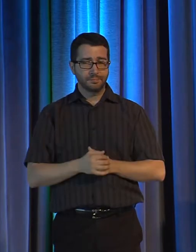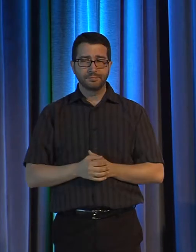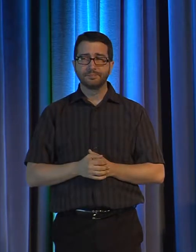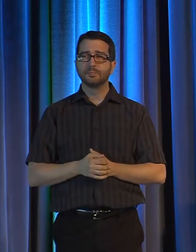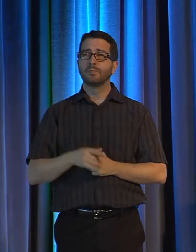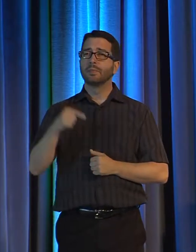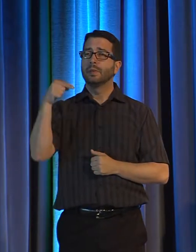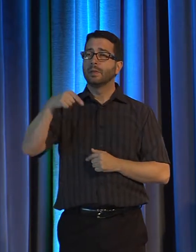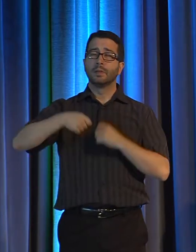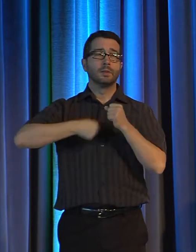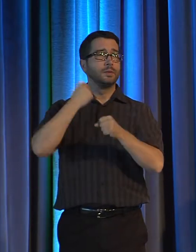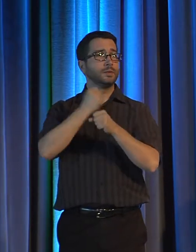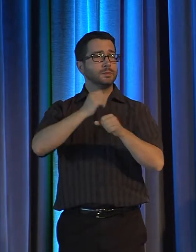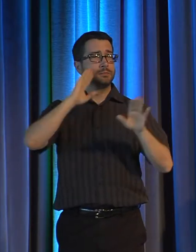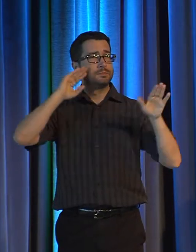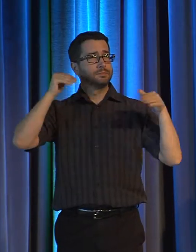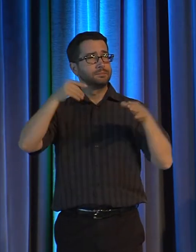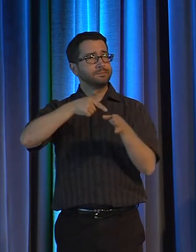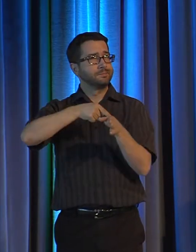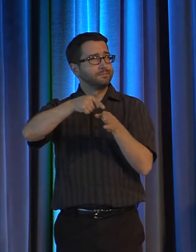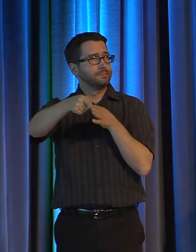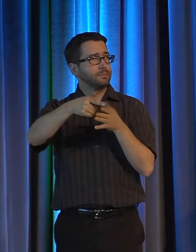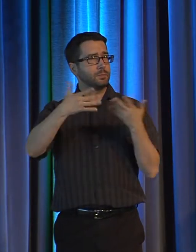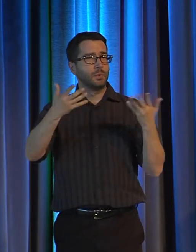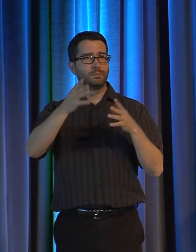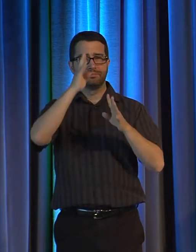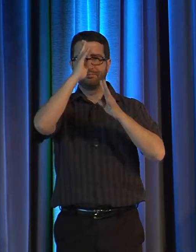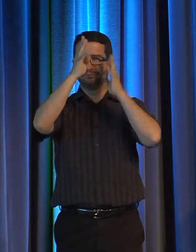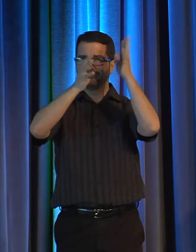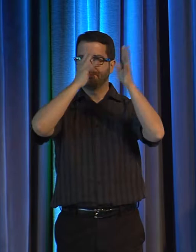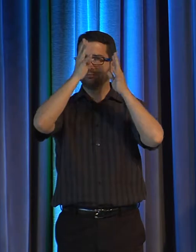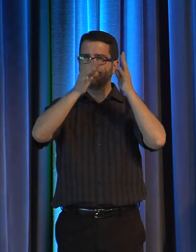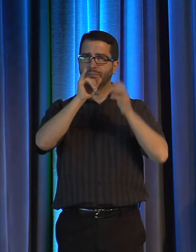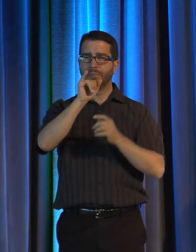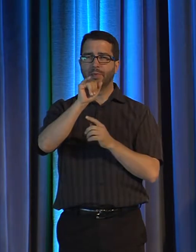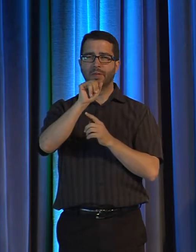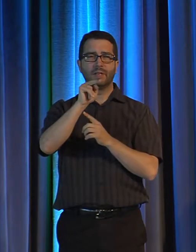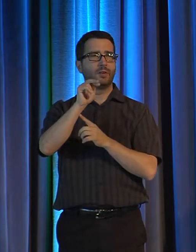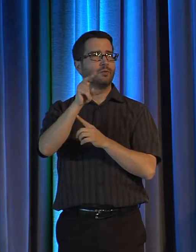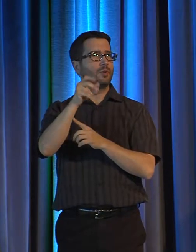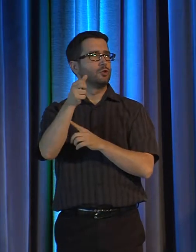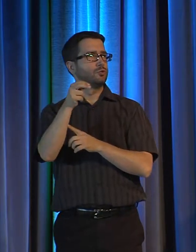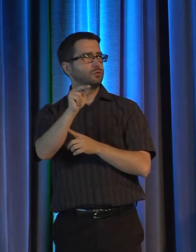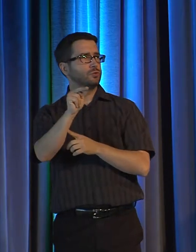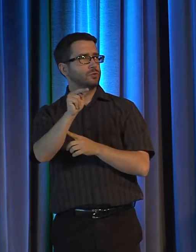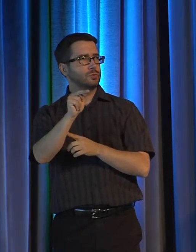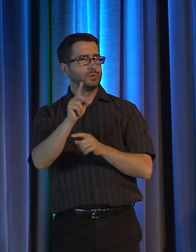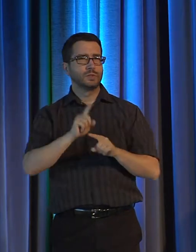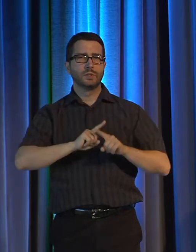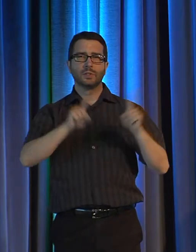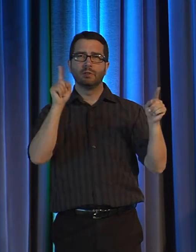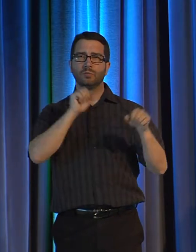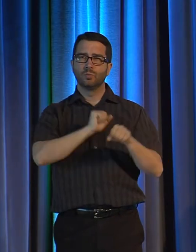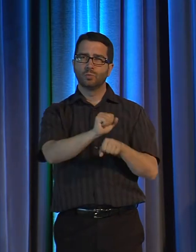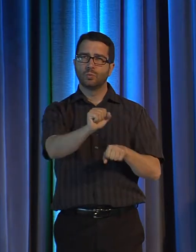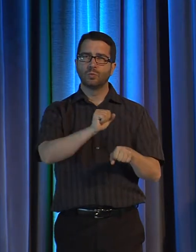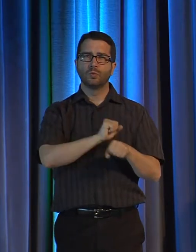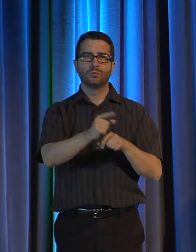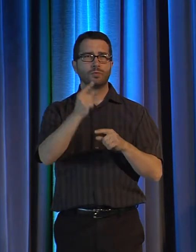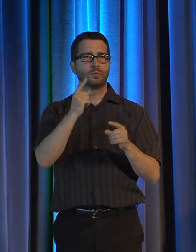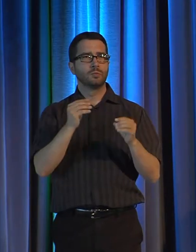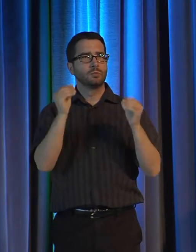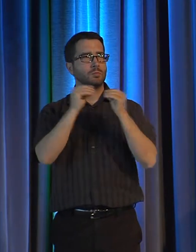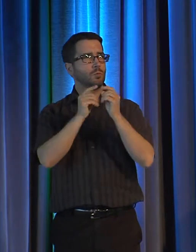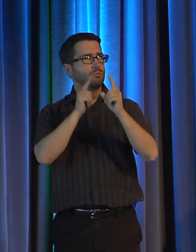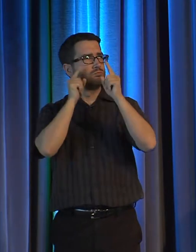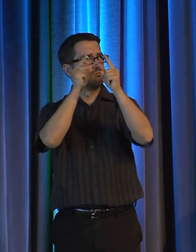this year is innovation, working differently for a healthier future. I hope everybody